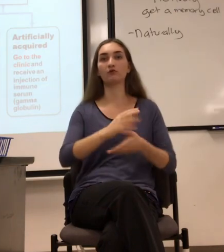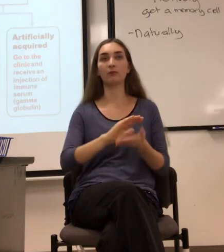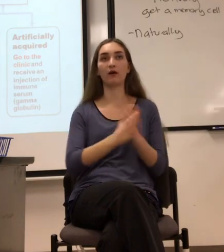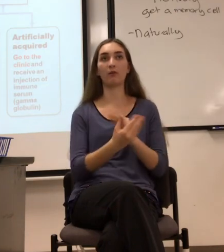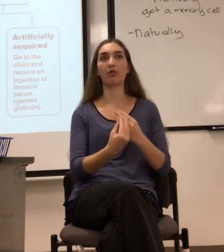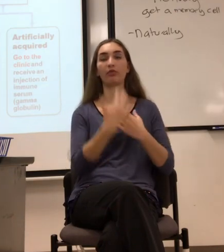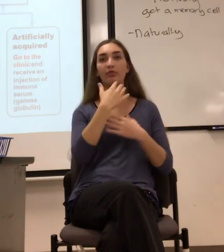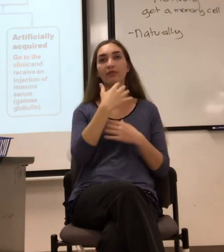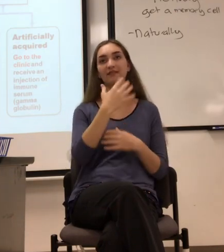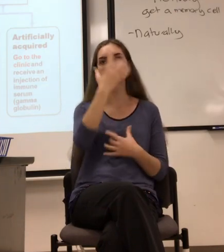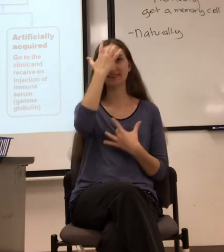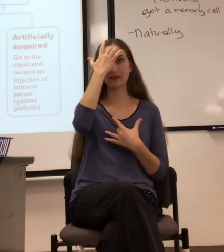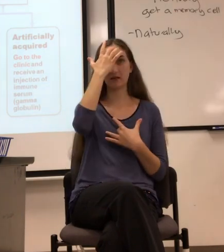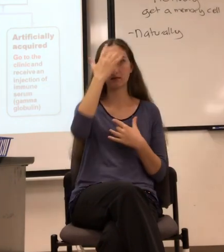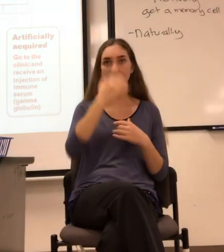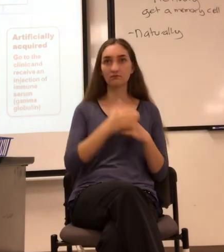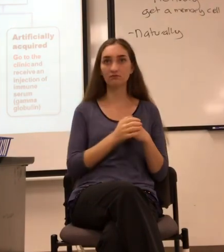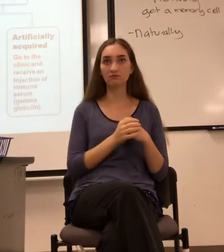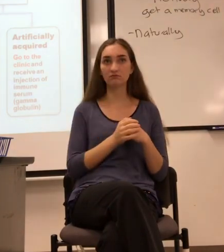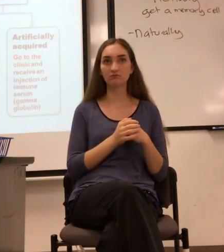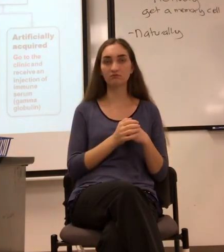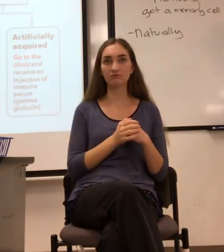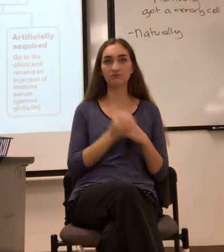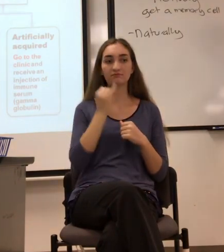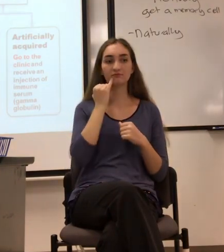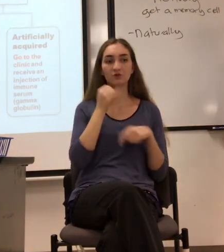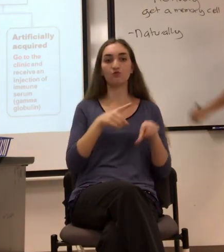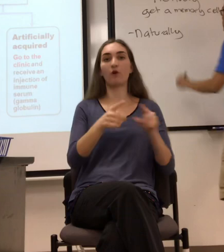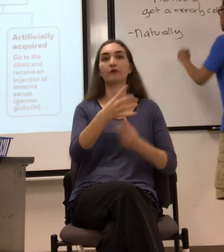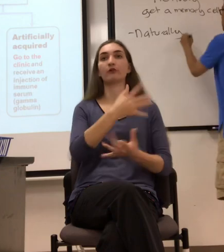in a bubble. When you're out there and you interact with people.